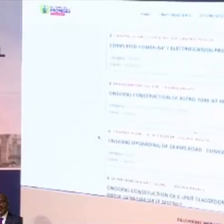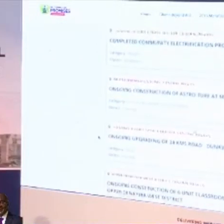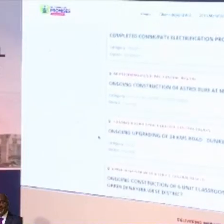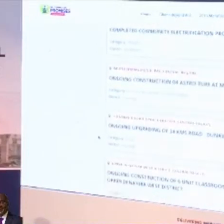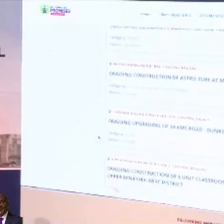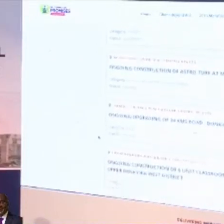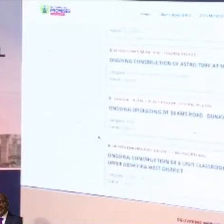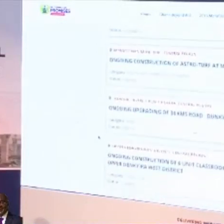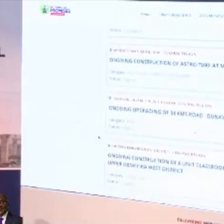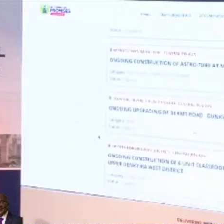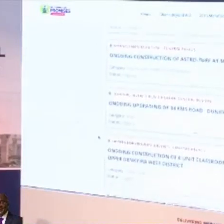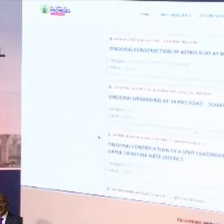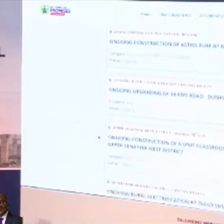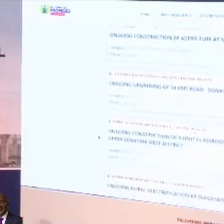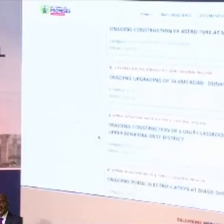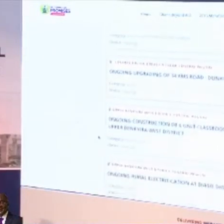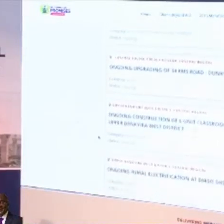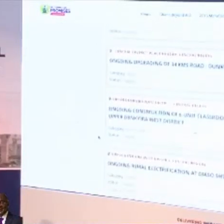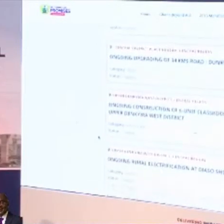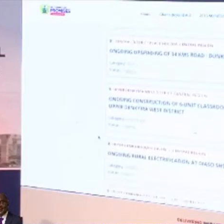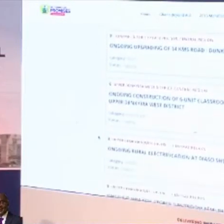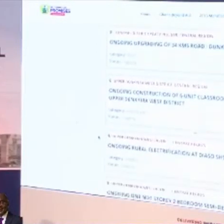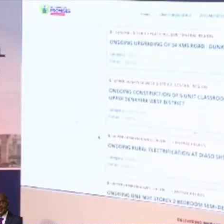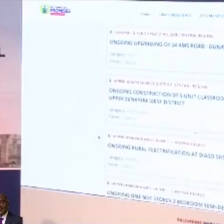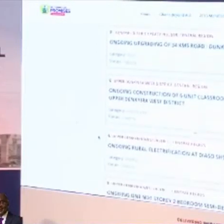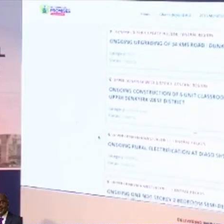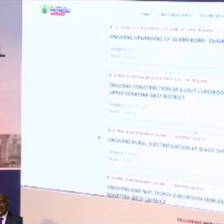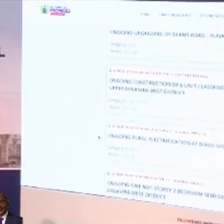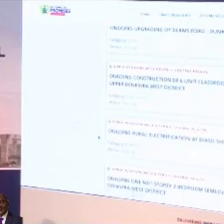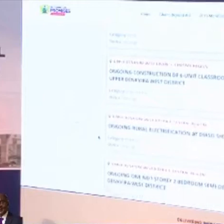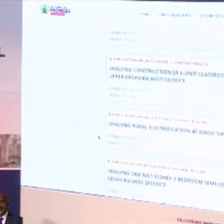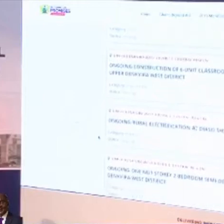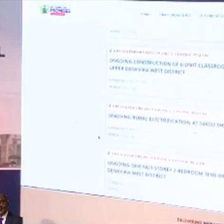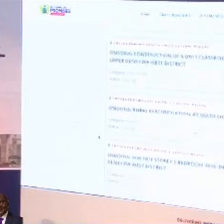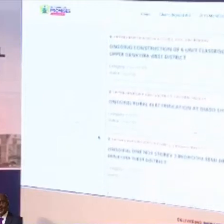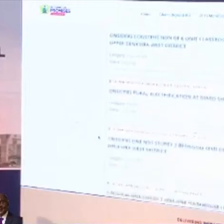You will see all these 1,000